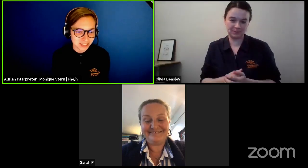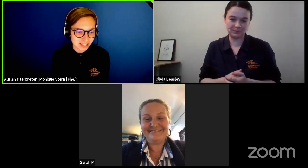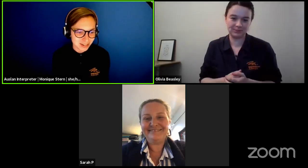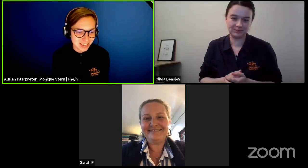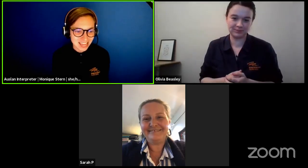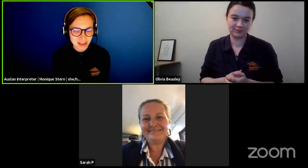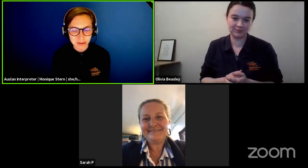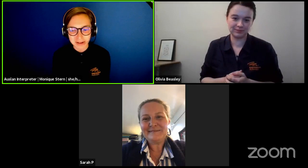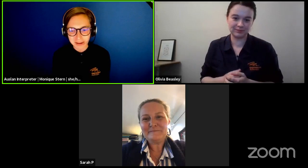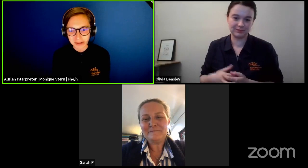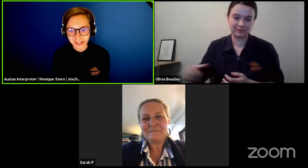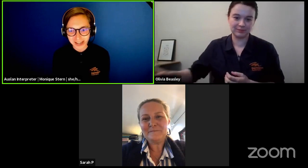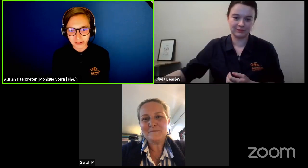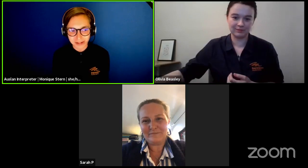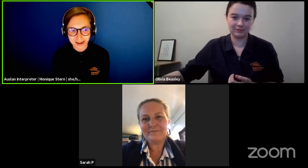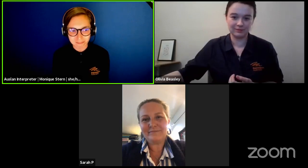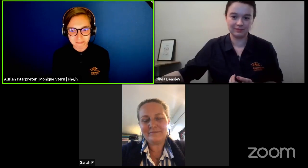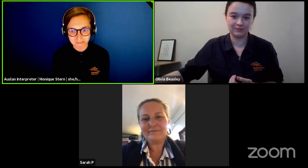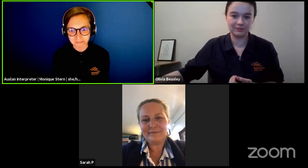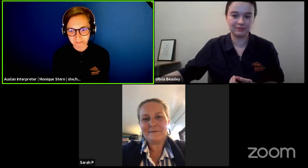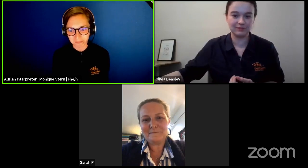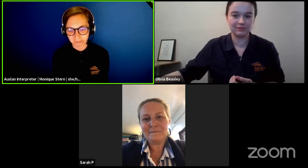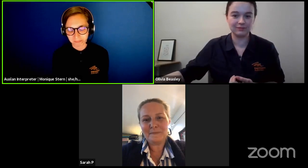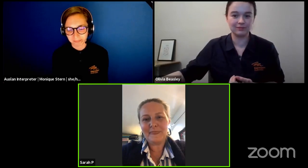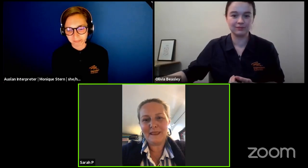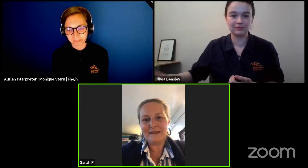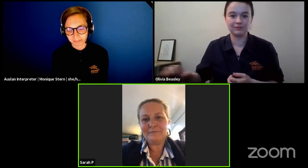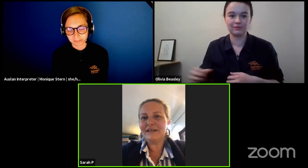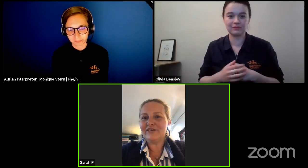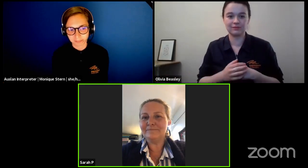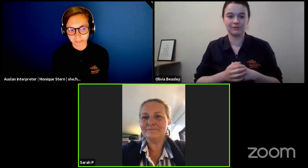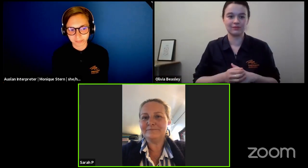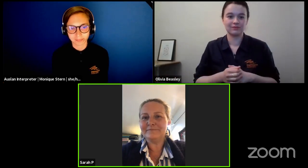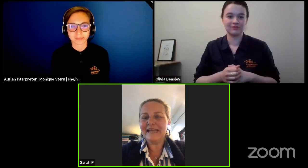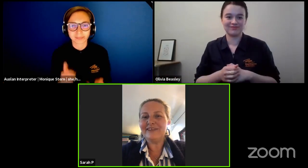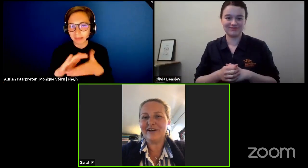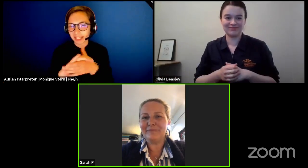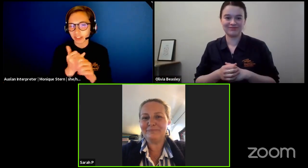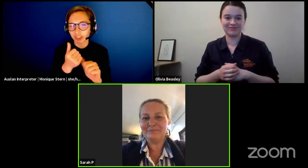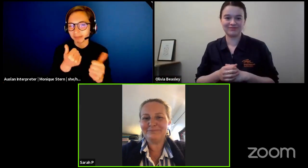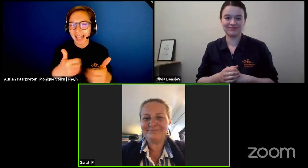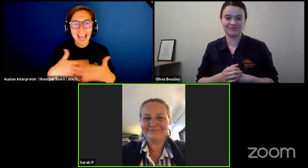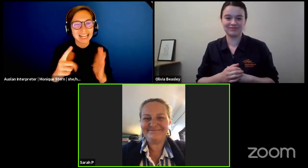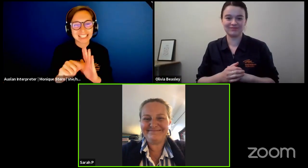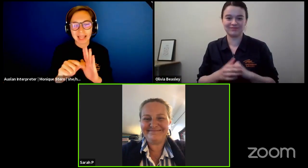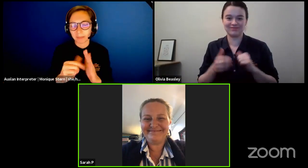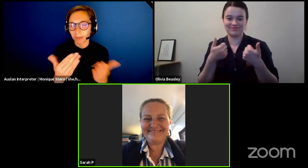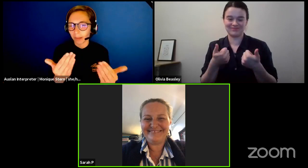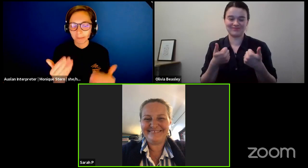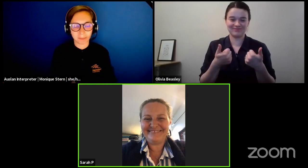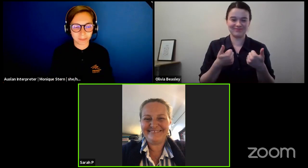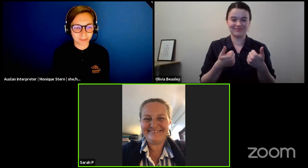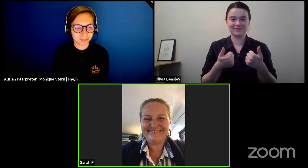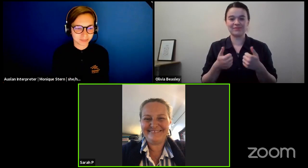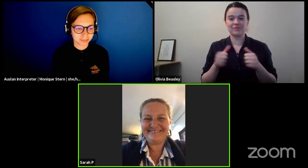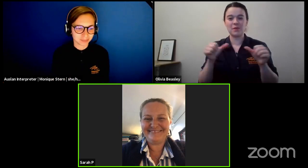come up for this evening. We really appreciate your time. Pleasure, anytime.